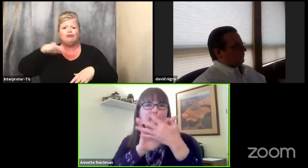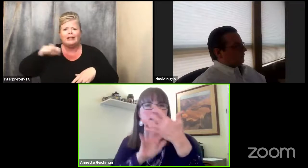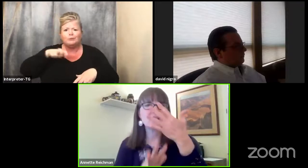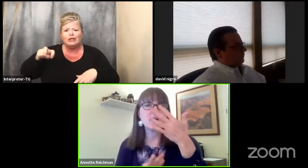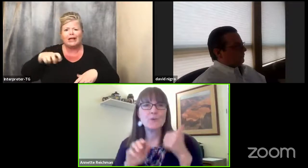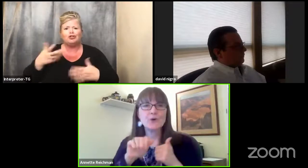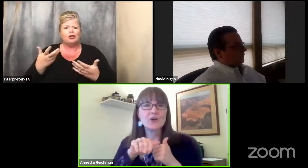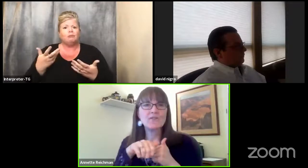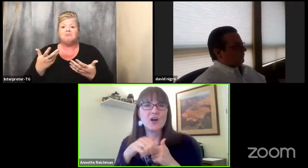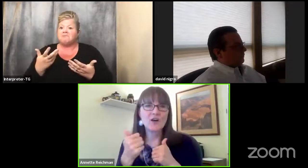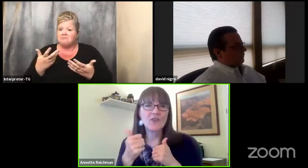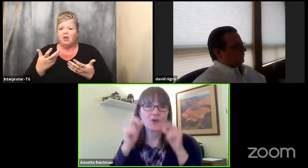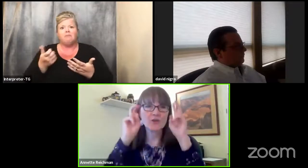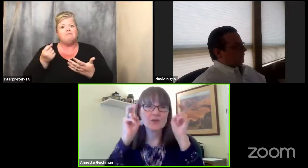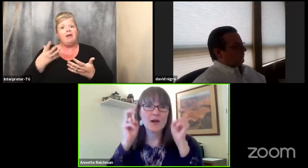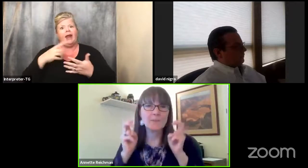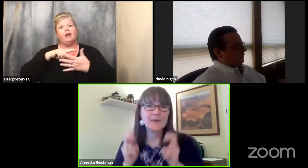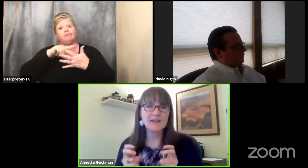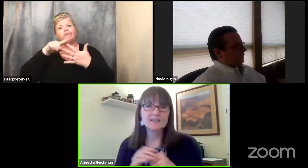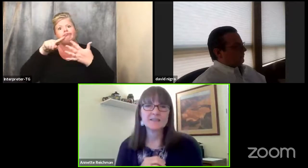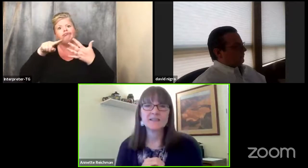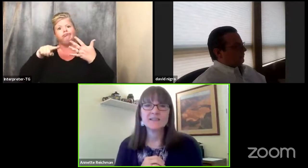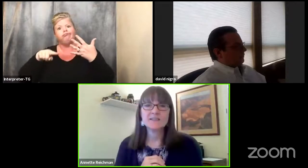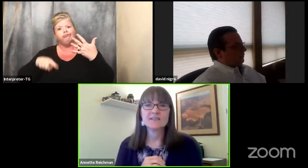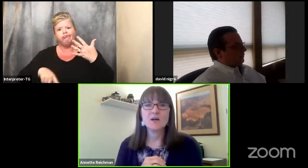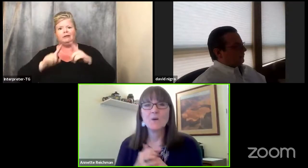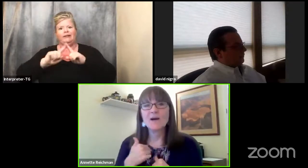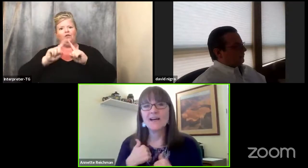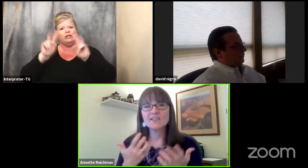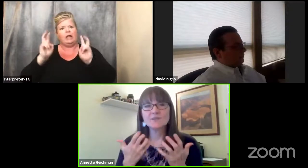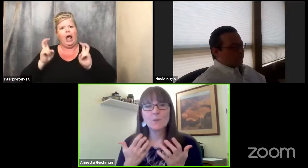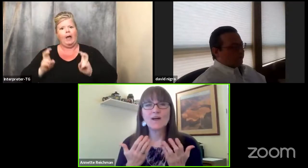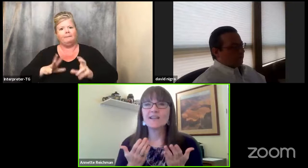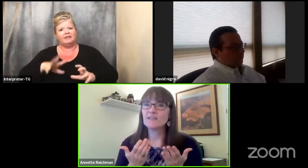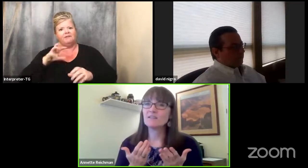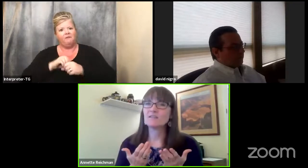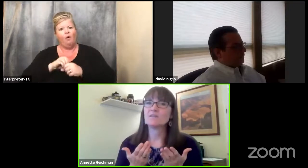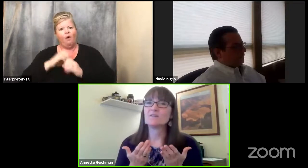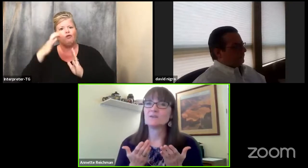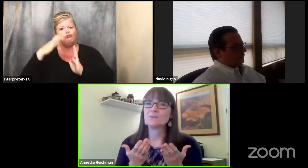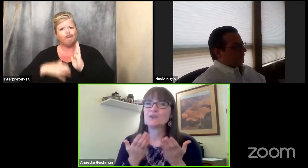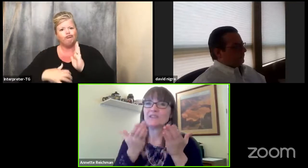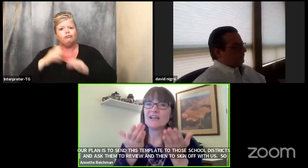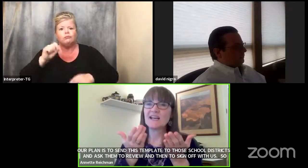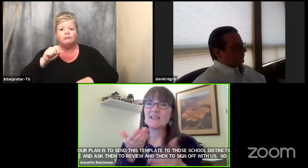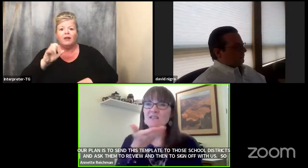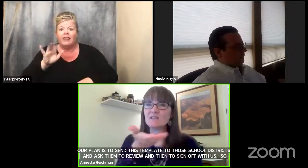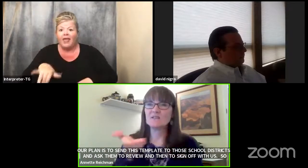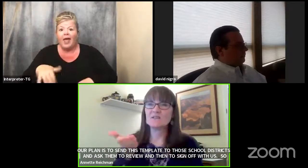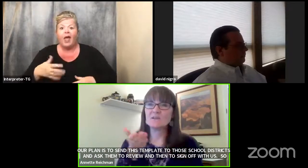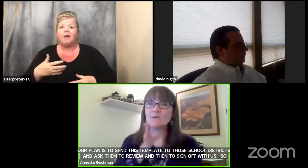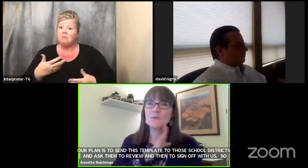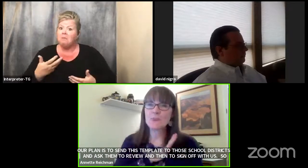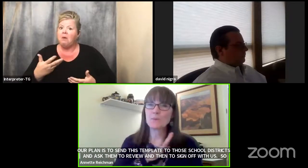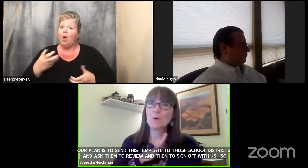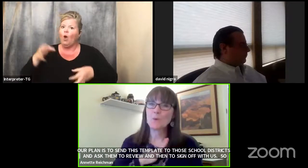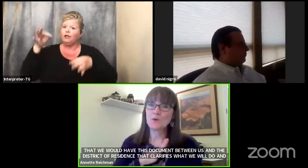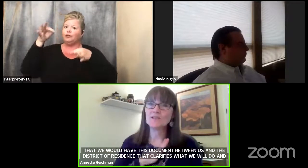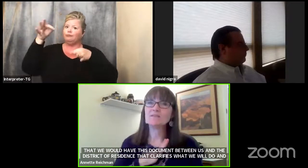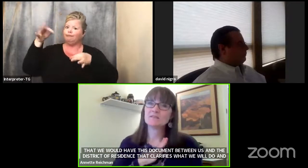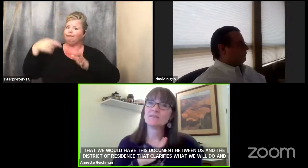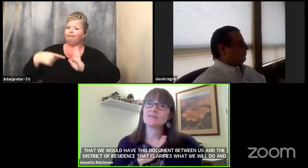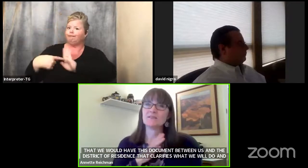transportation, and a number of other topics. So I just wanted to present it to you,